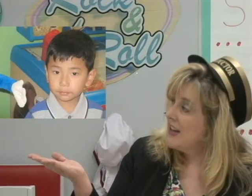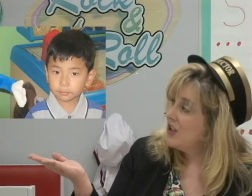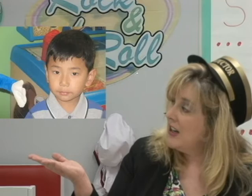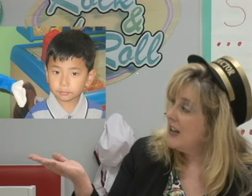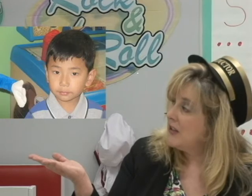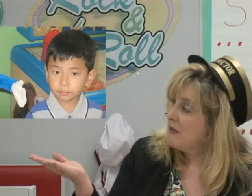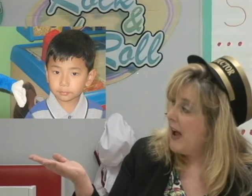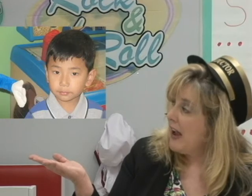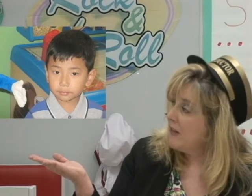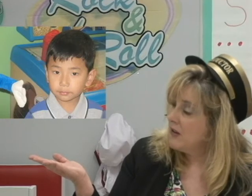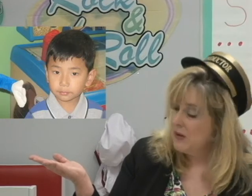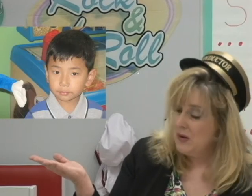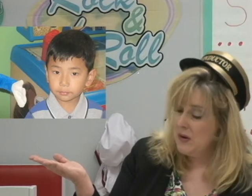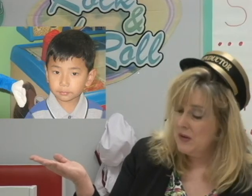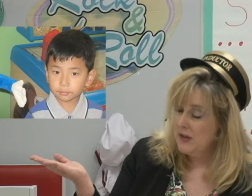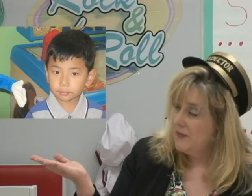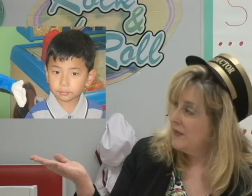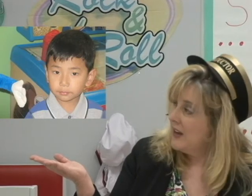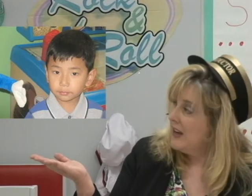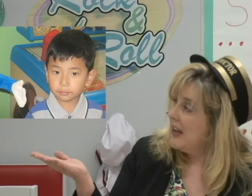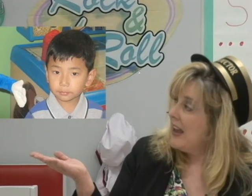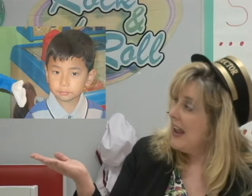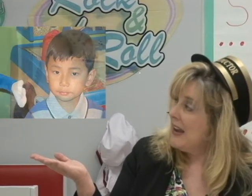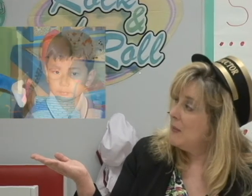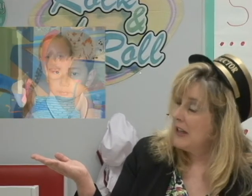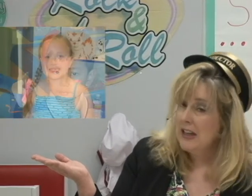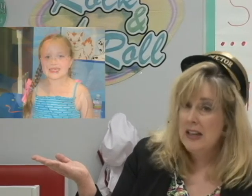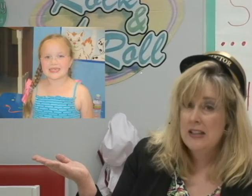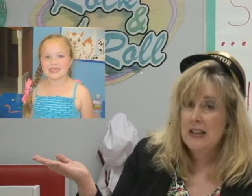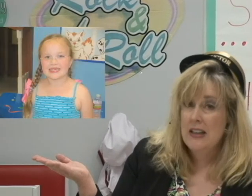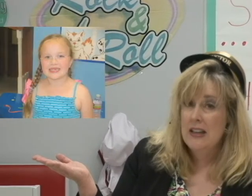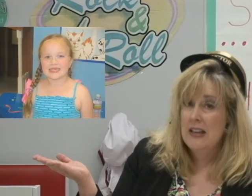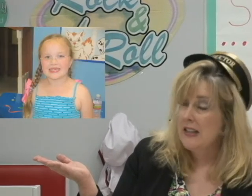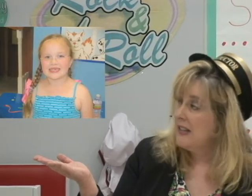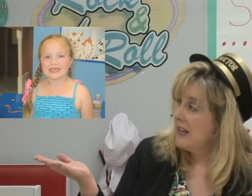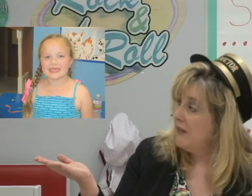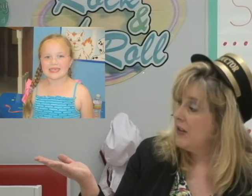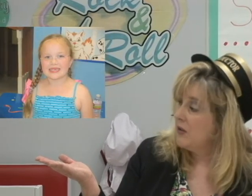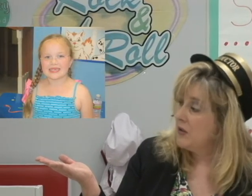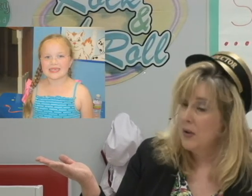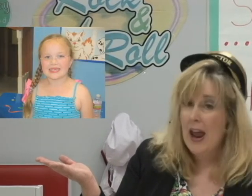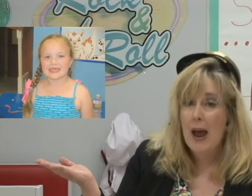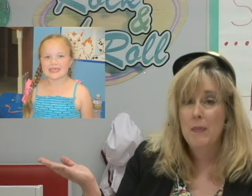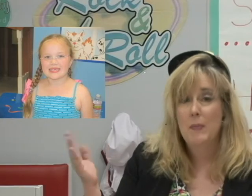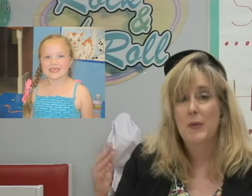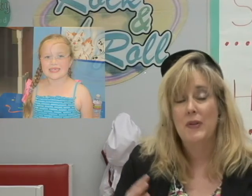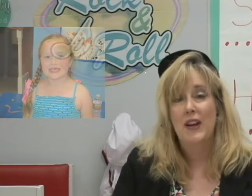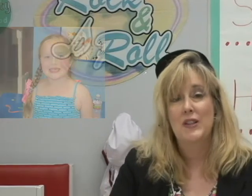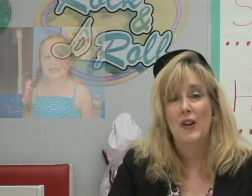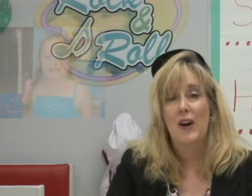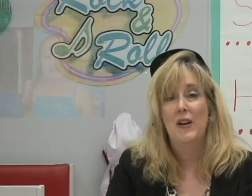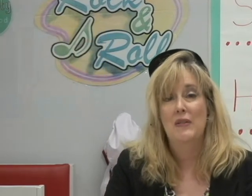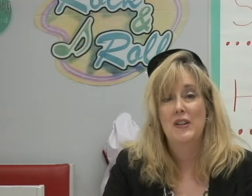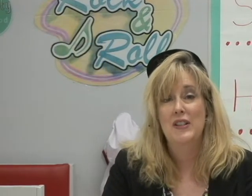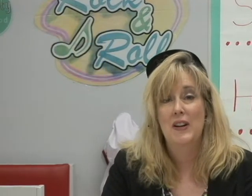Yeshi is 5 years old. And Mackenzie is 7 years old. Happy birthday to all our friends at